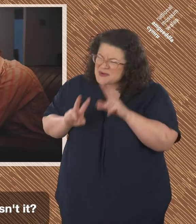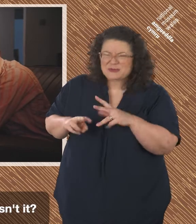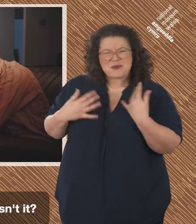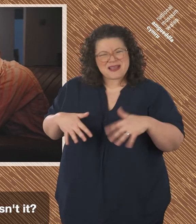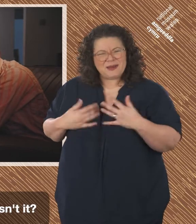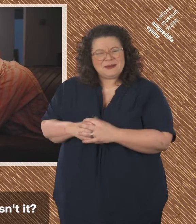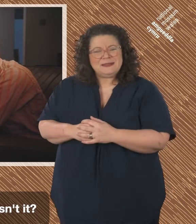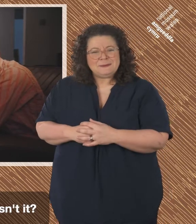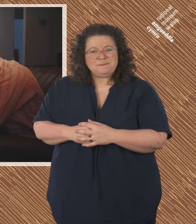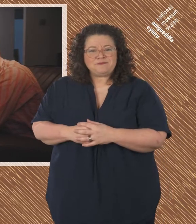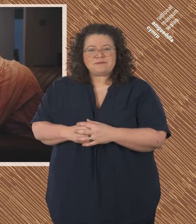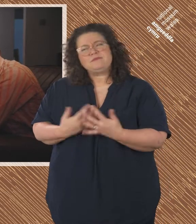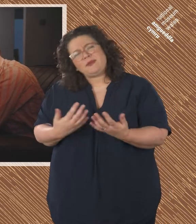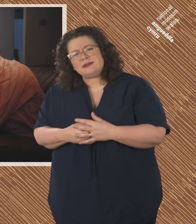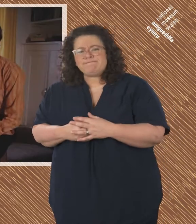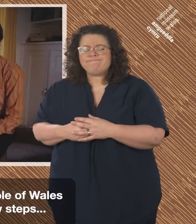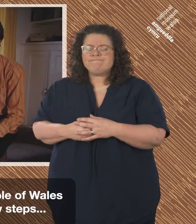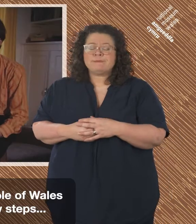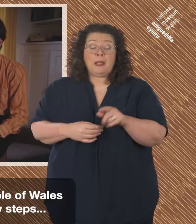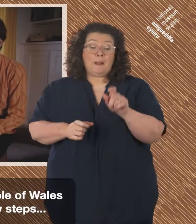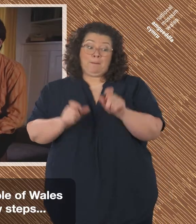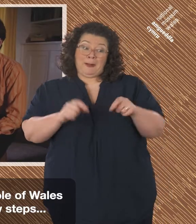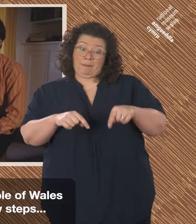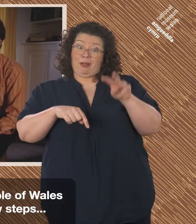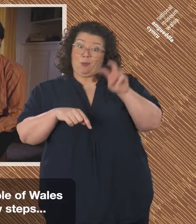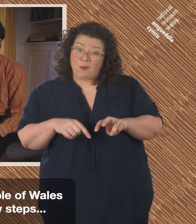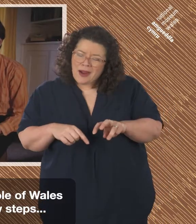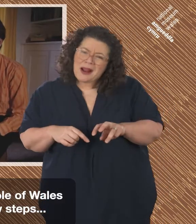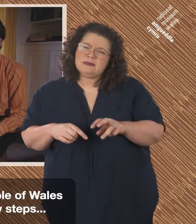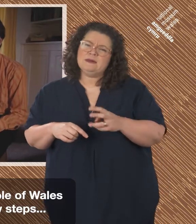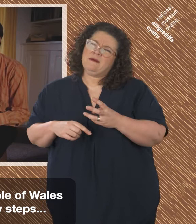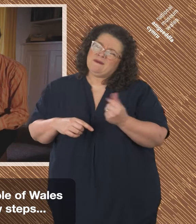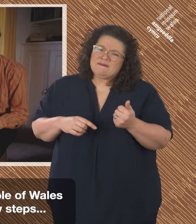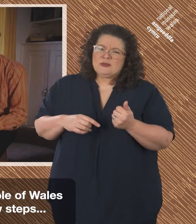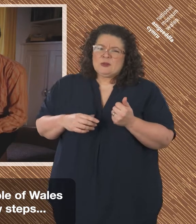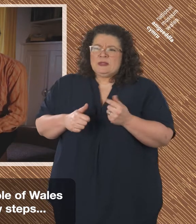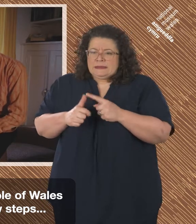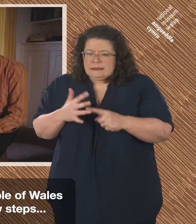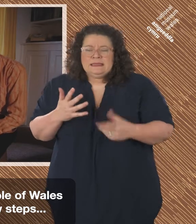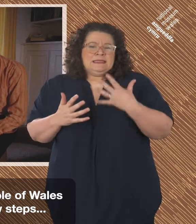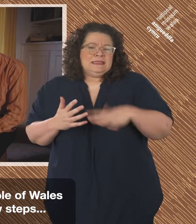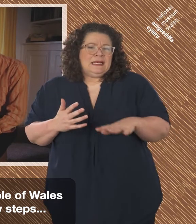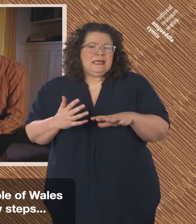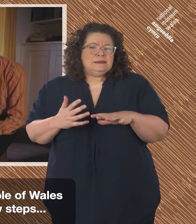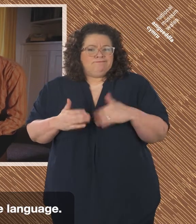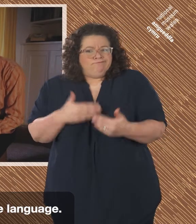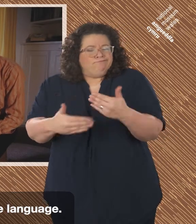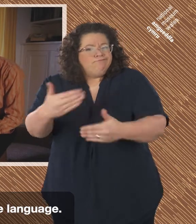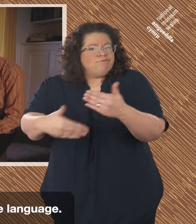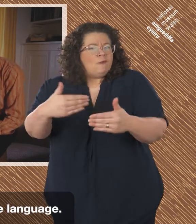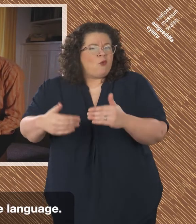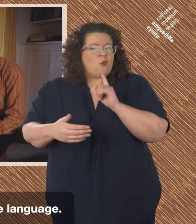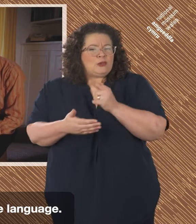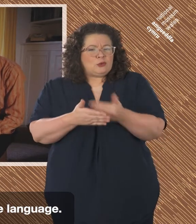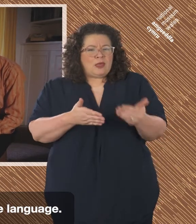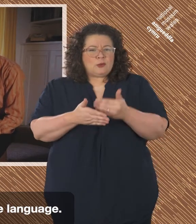Incredible, wasn't it? Mind you, the people of Wales still have quite a few steps still to